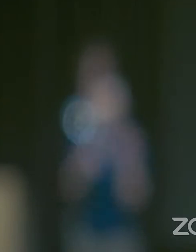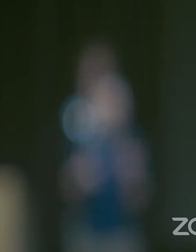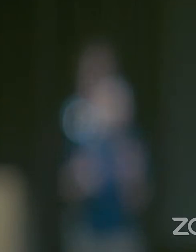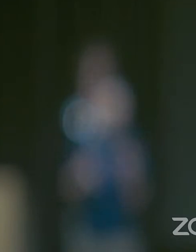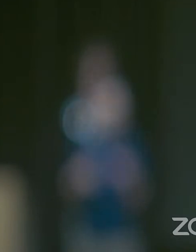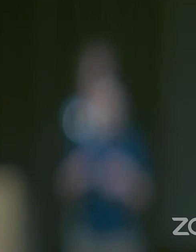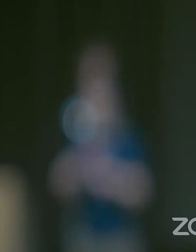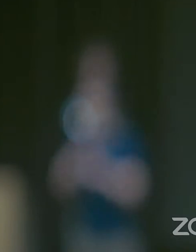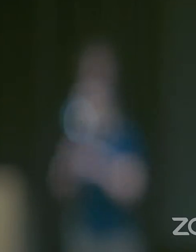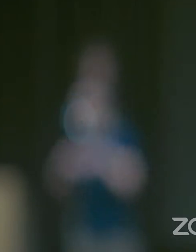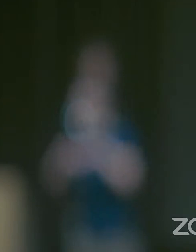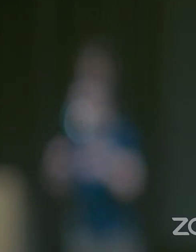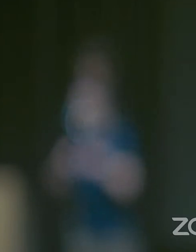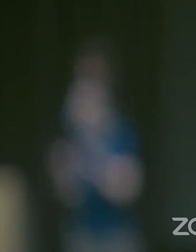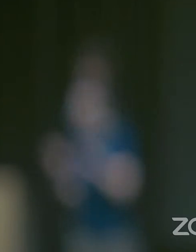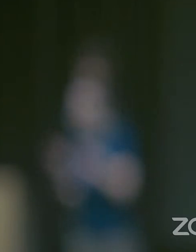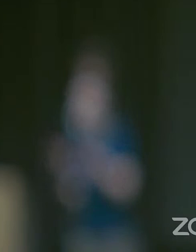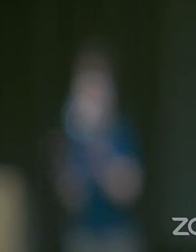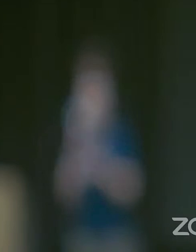removed?